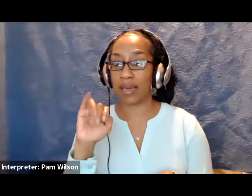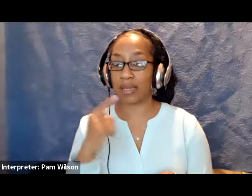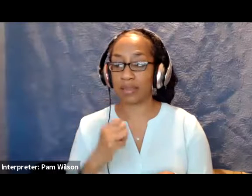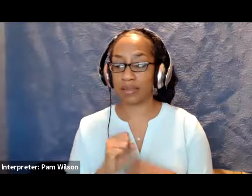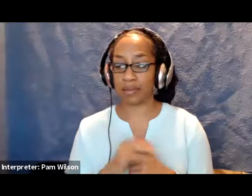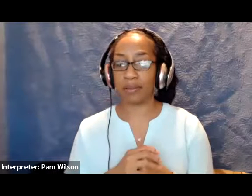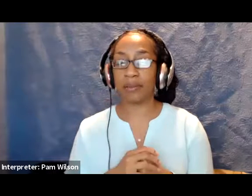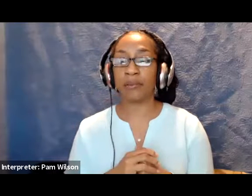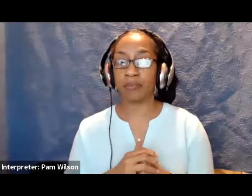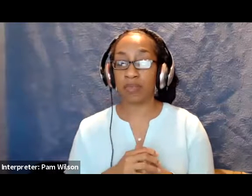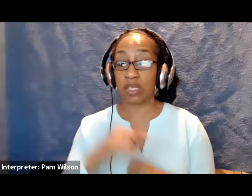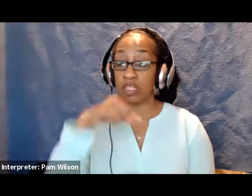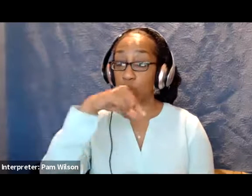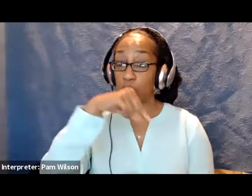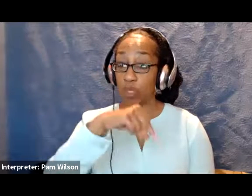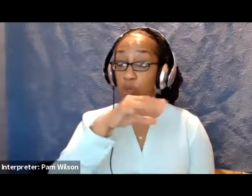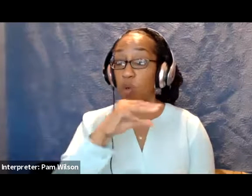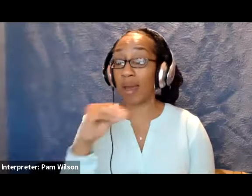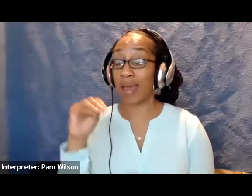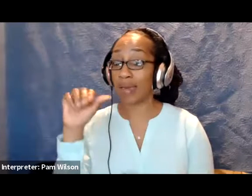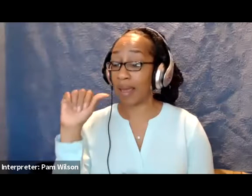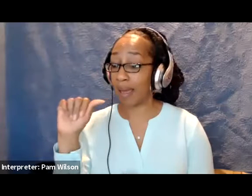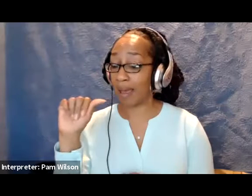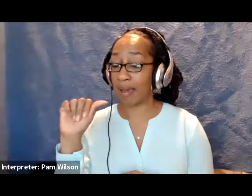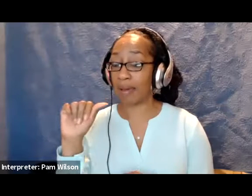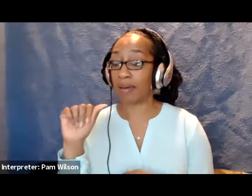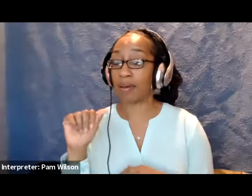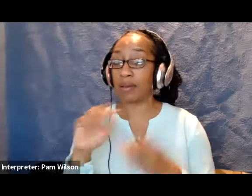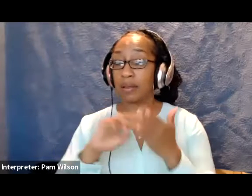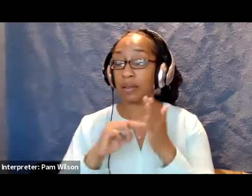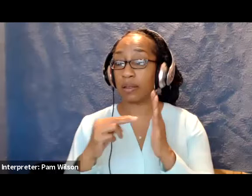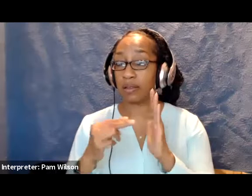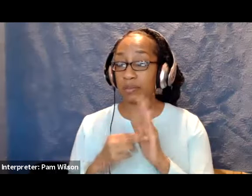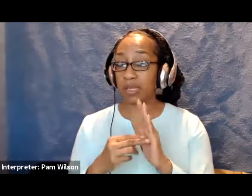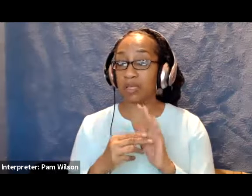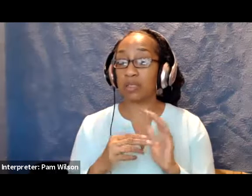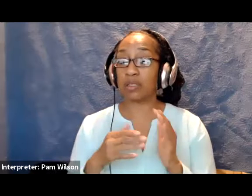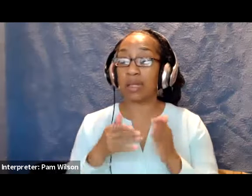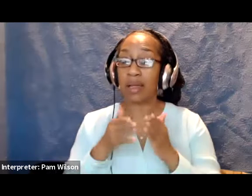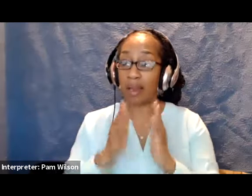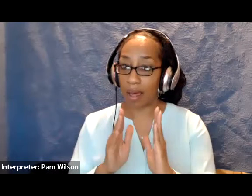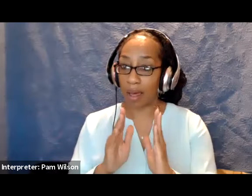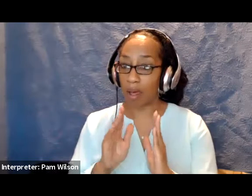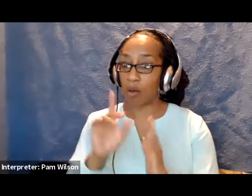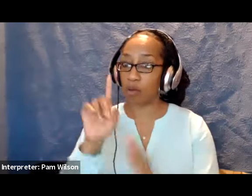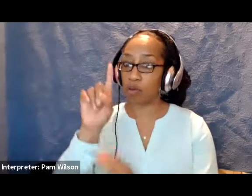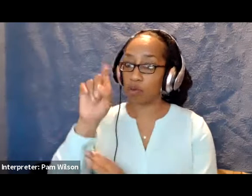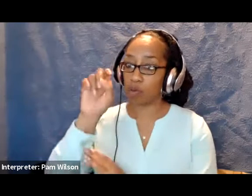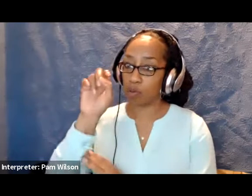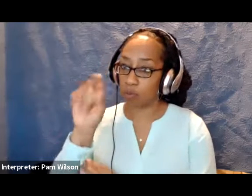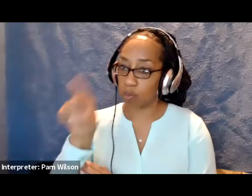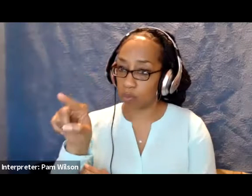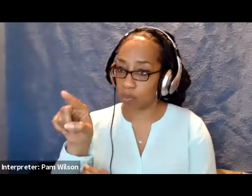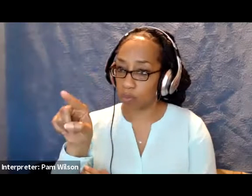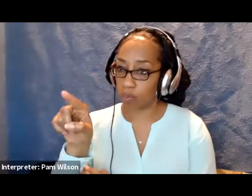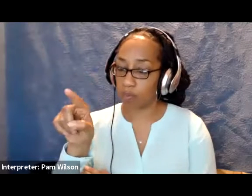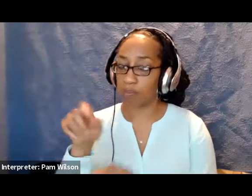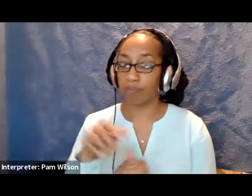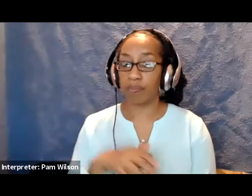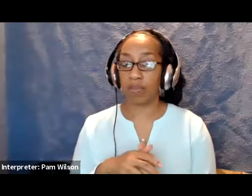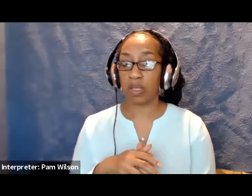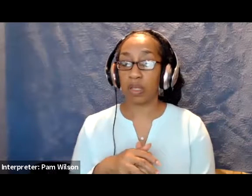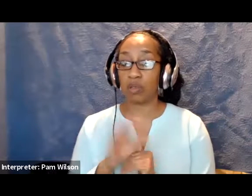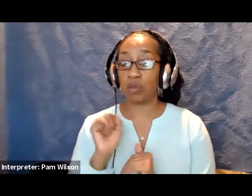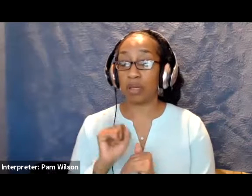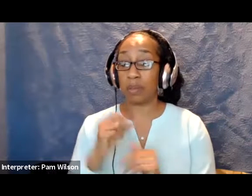So Q&A is going to allow you to ask a question. And these are the two options. You can either be